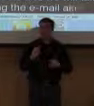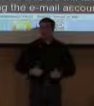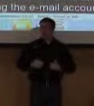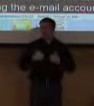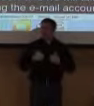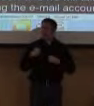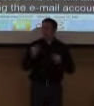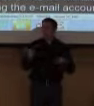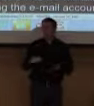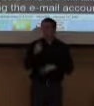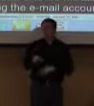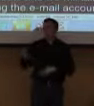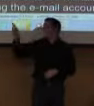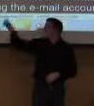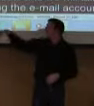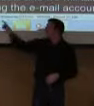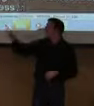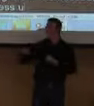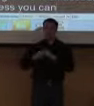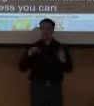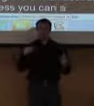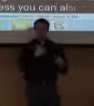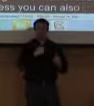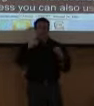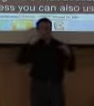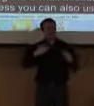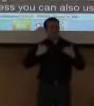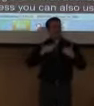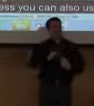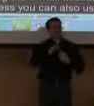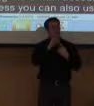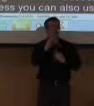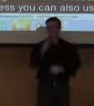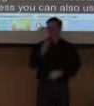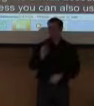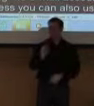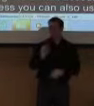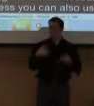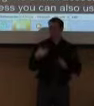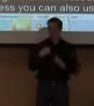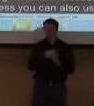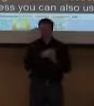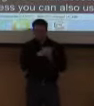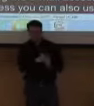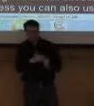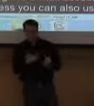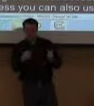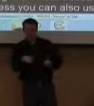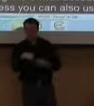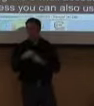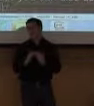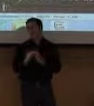also do any of these things. But for us, we decided to have this special domain so that we could keep track of what was going on in the